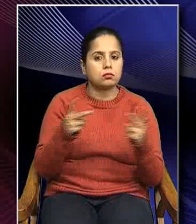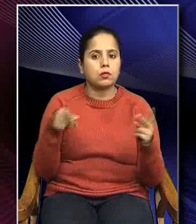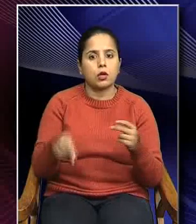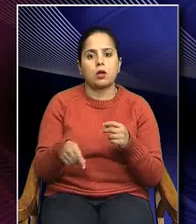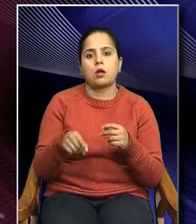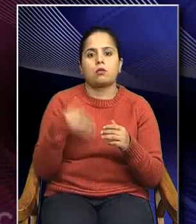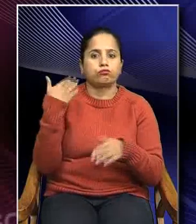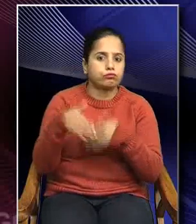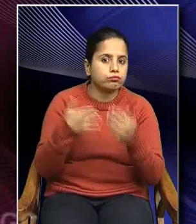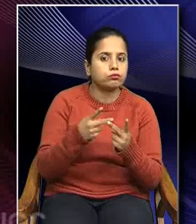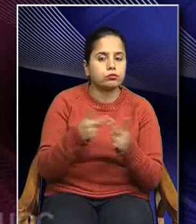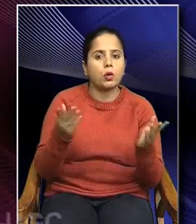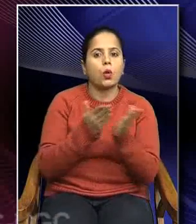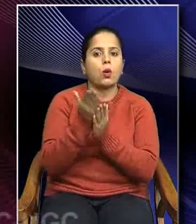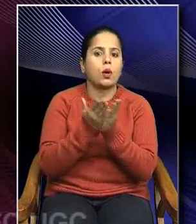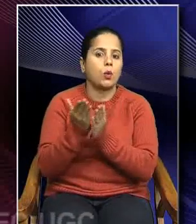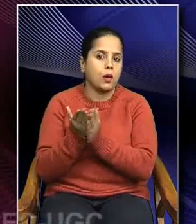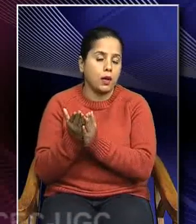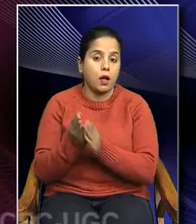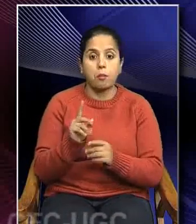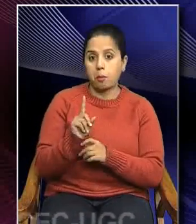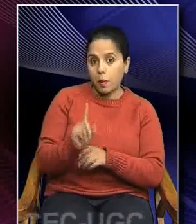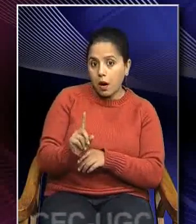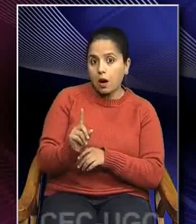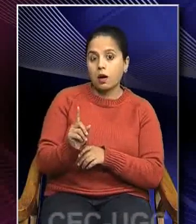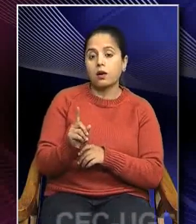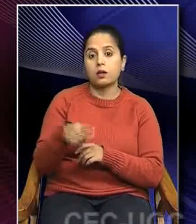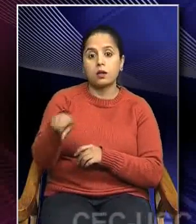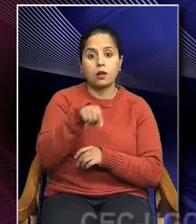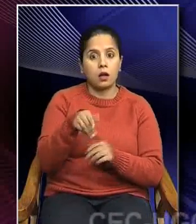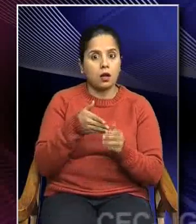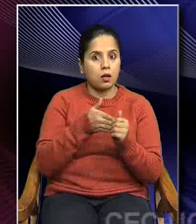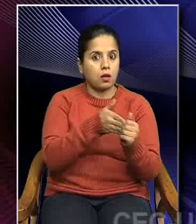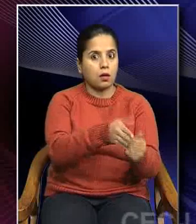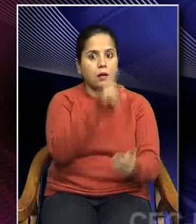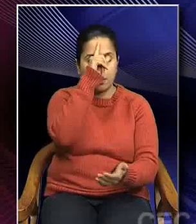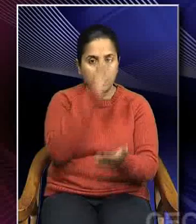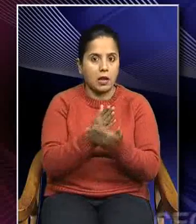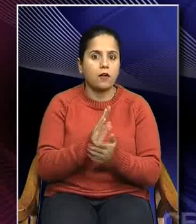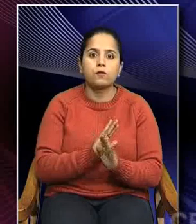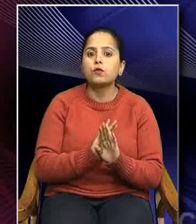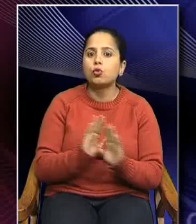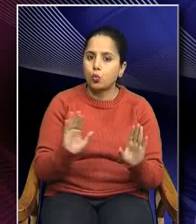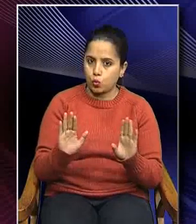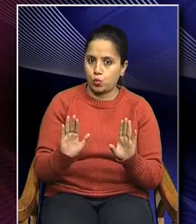coherent way, right? But that should not lead us into believing